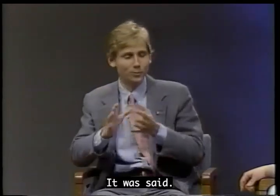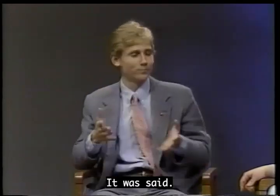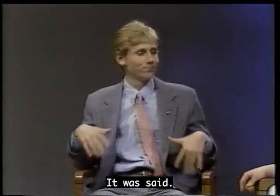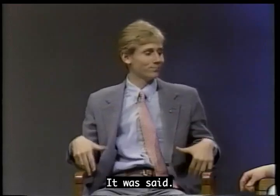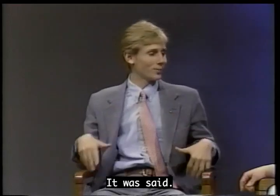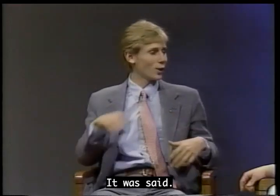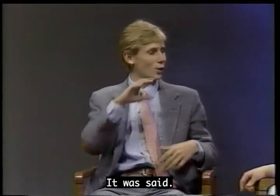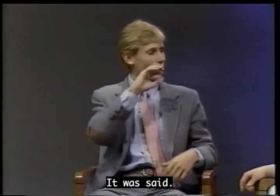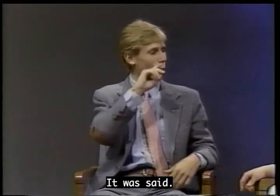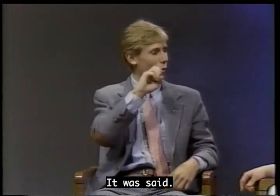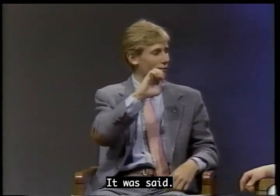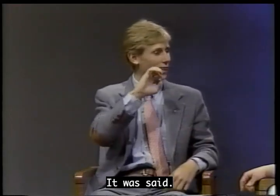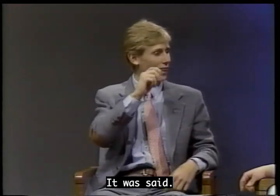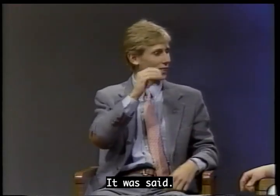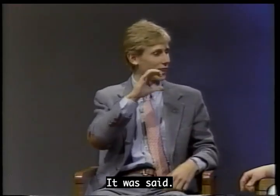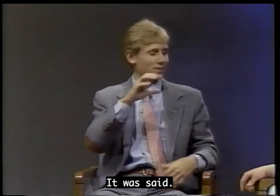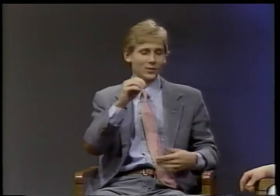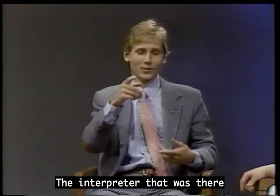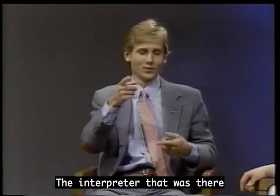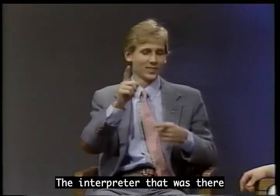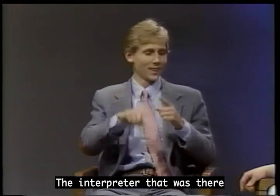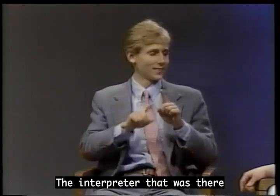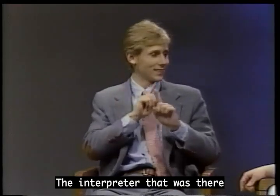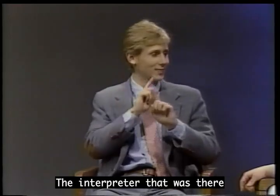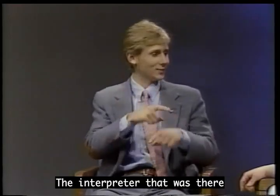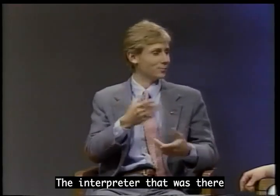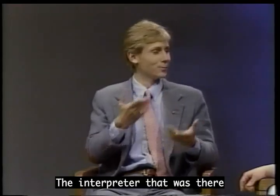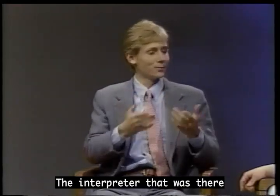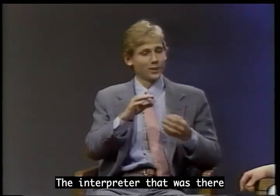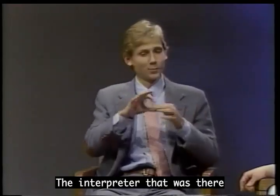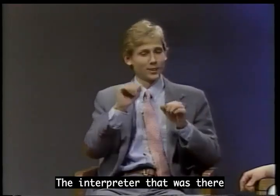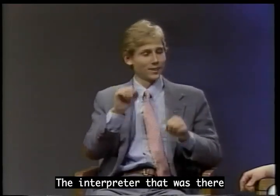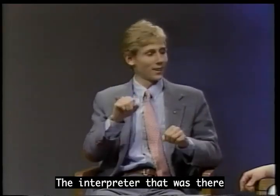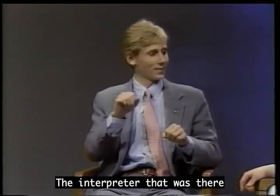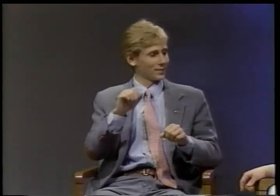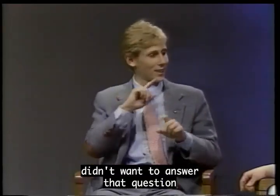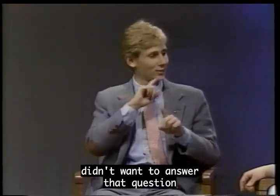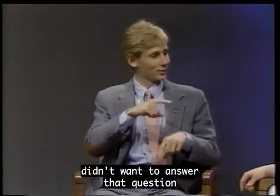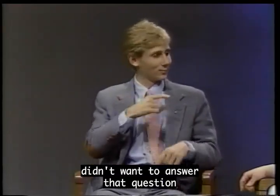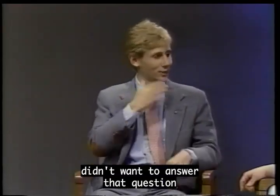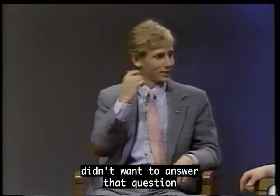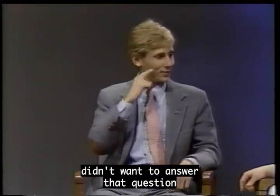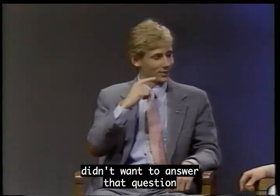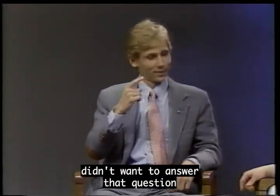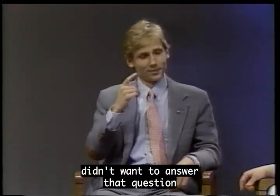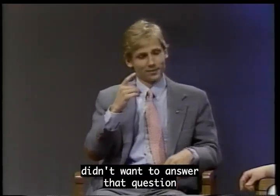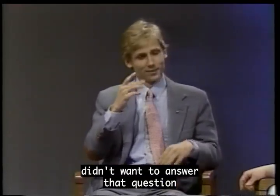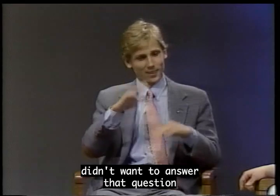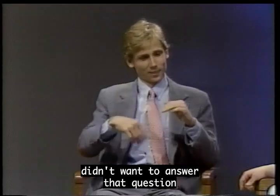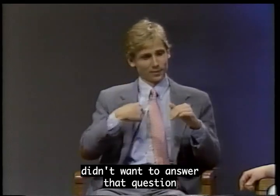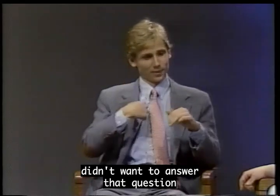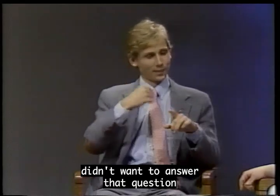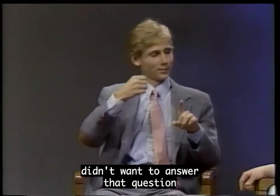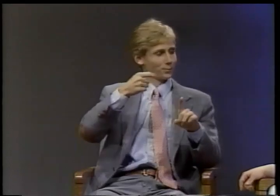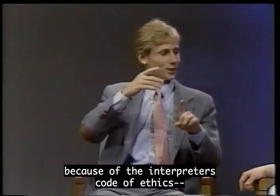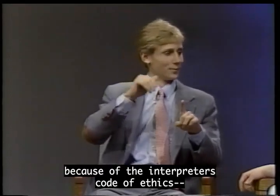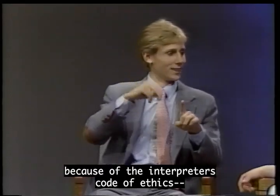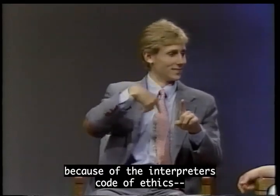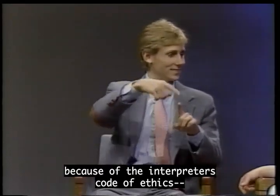said the interpreter didn't want to answer that question because of the interpreter's code